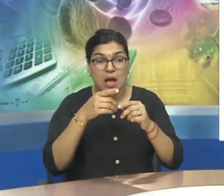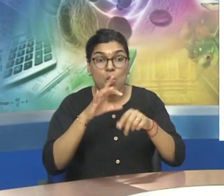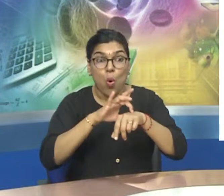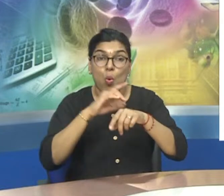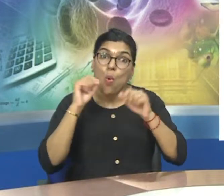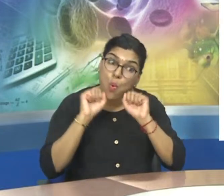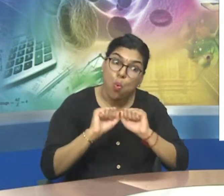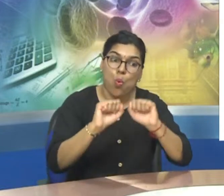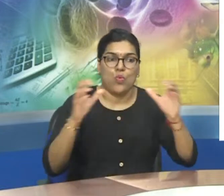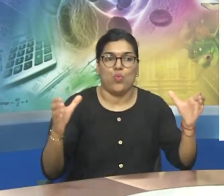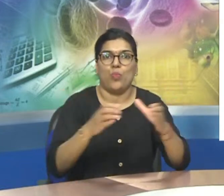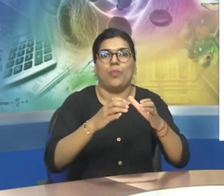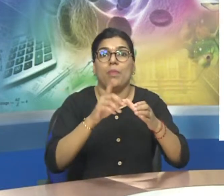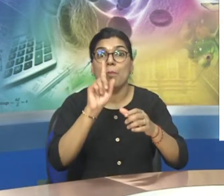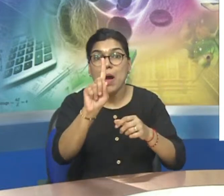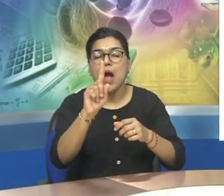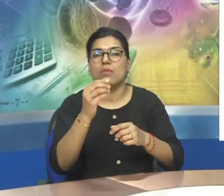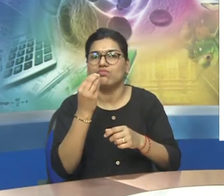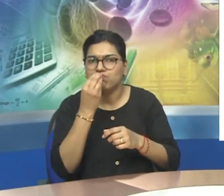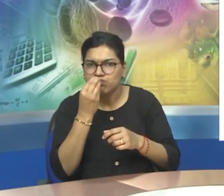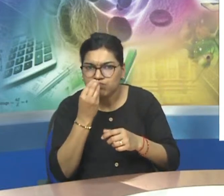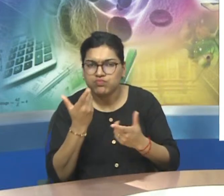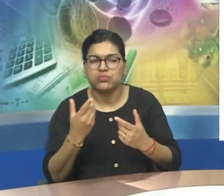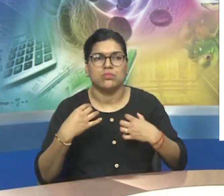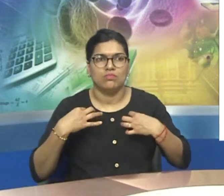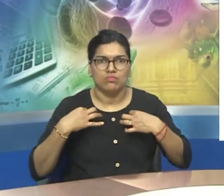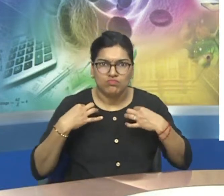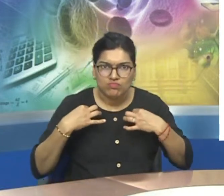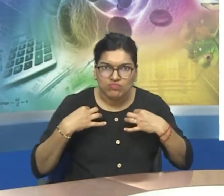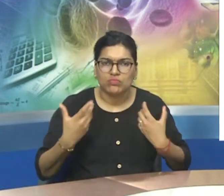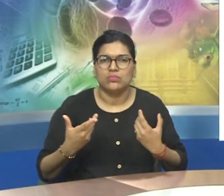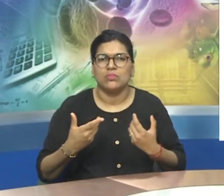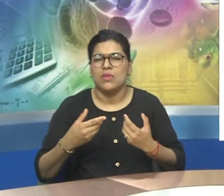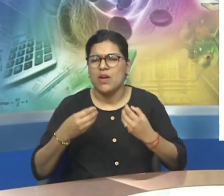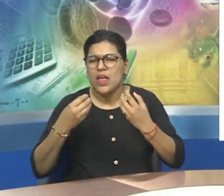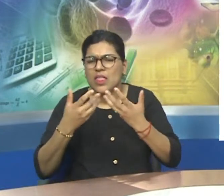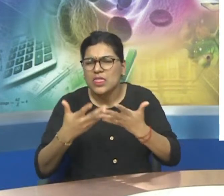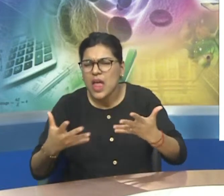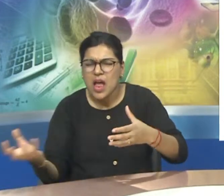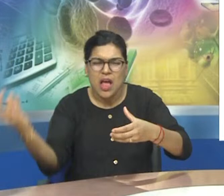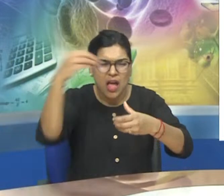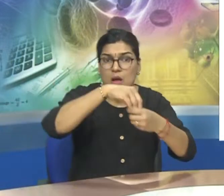tablets, medicines, or bandages.